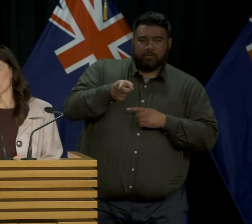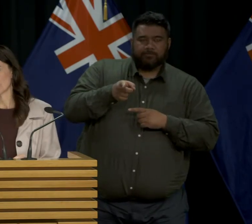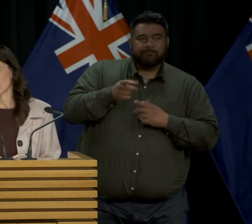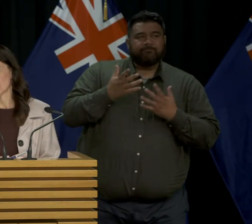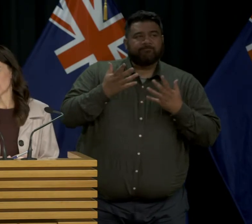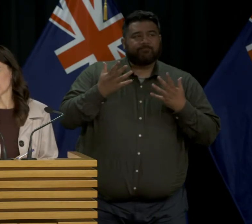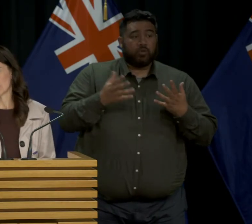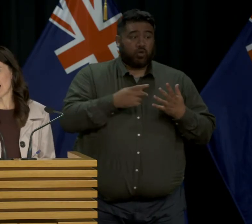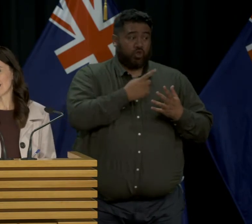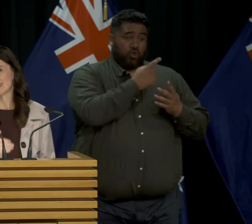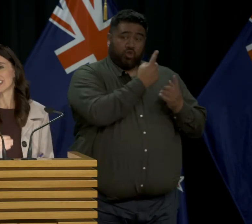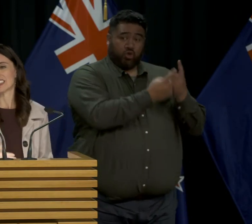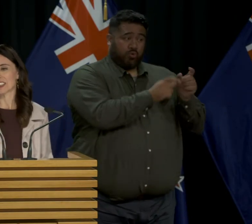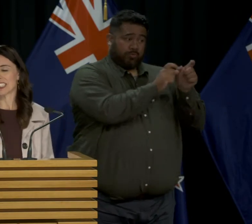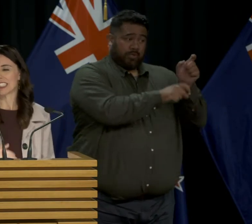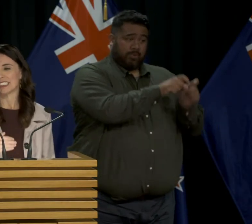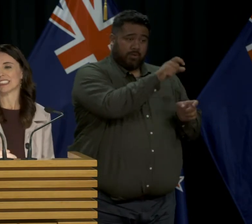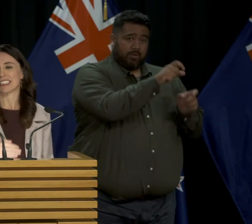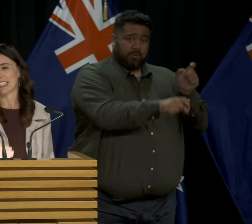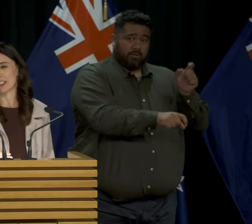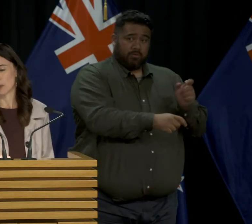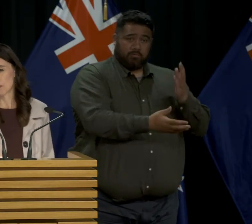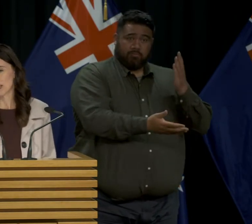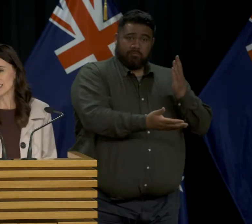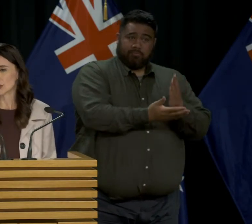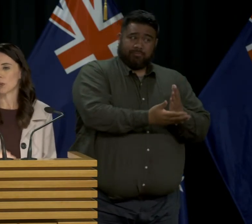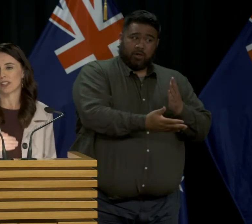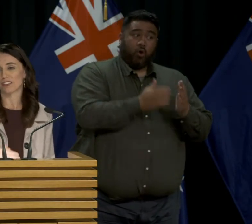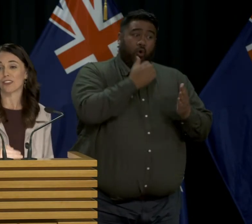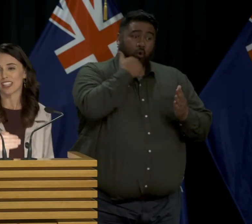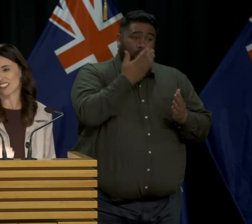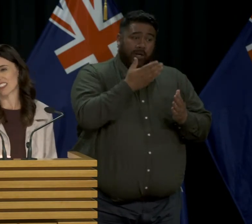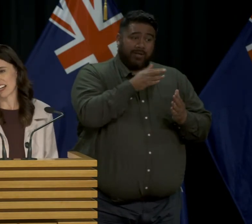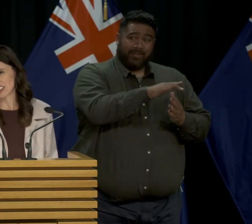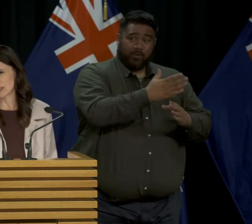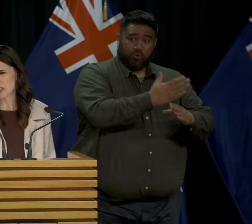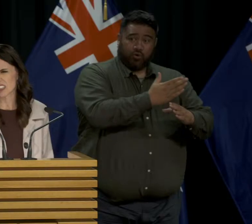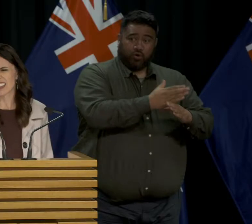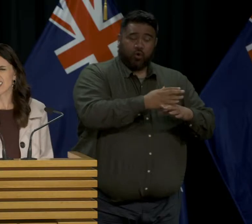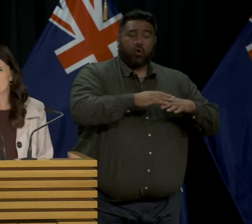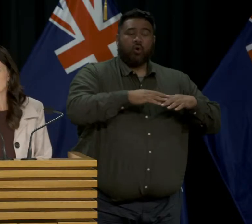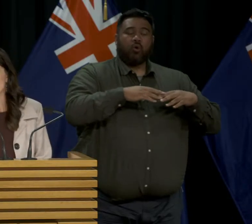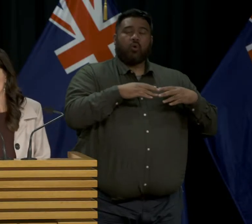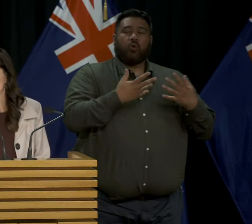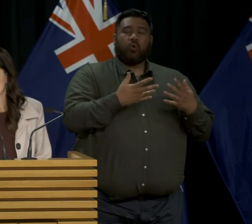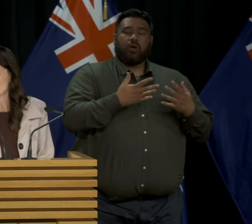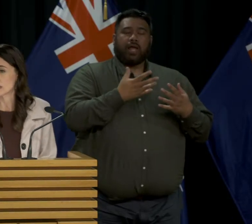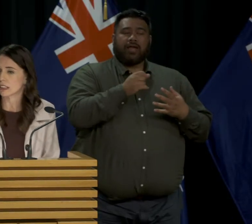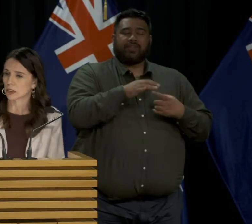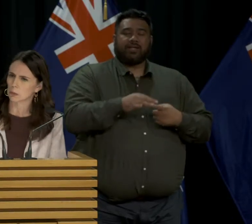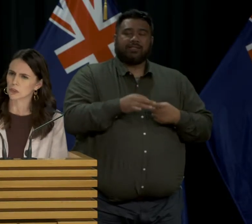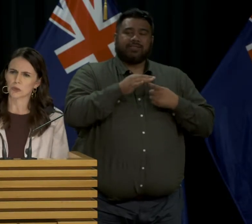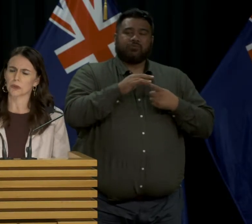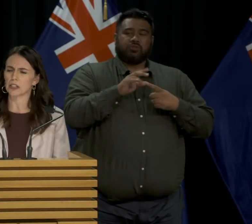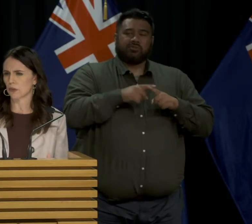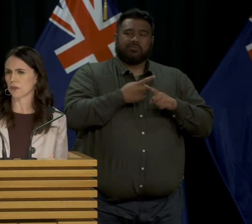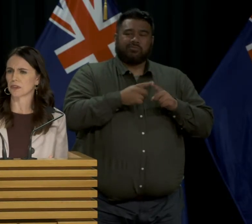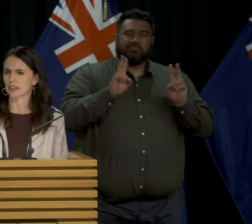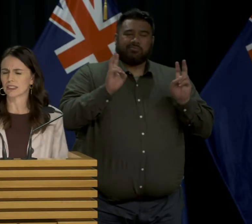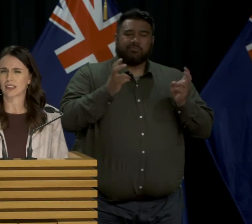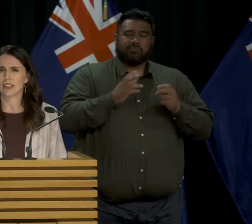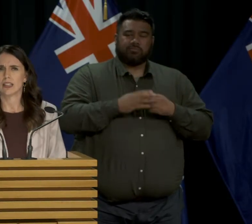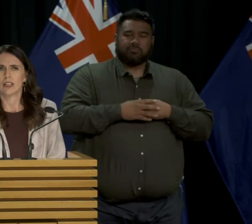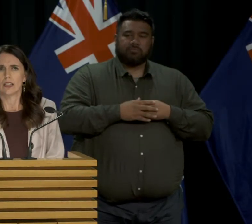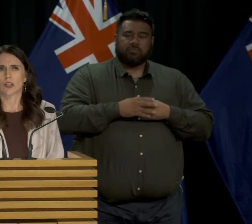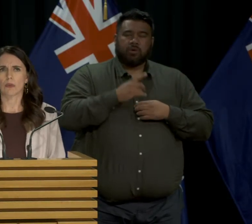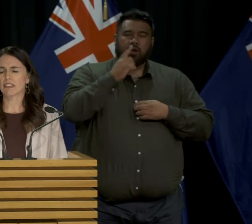not those individuals are necessarily consistently in the workplace or whether or not they actually have exemptions. I think the Minister of COVID-19 Response has already gone through